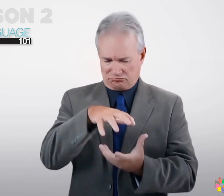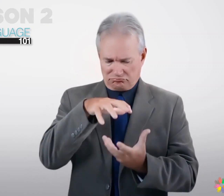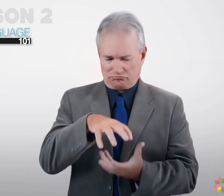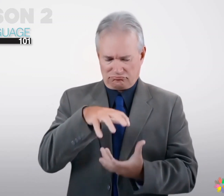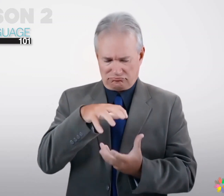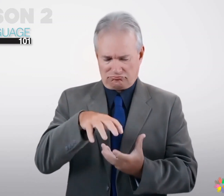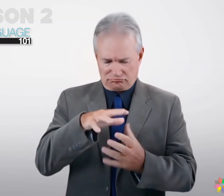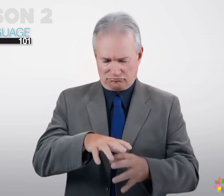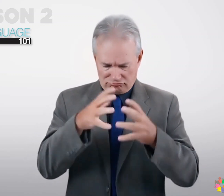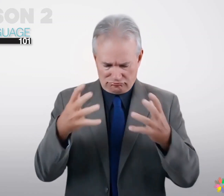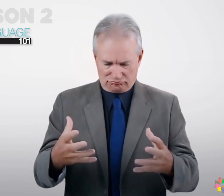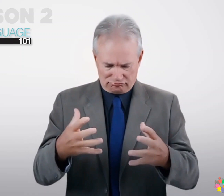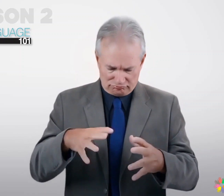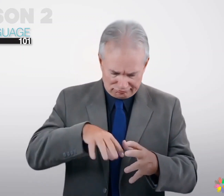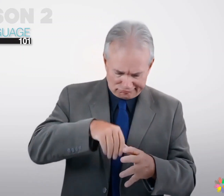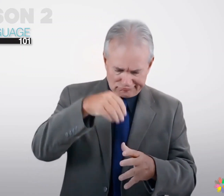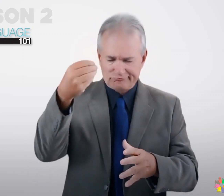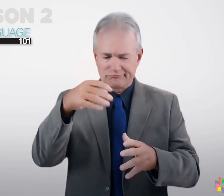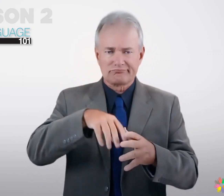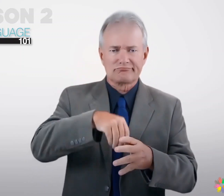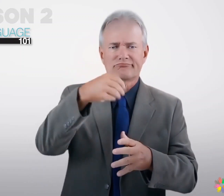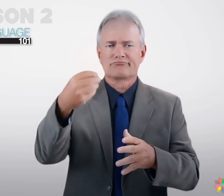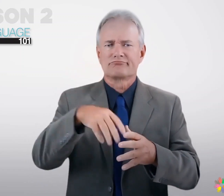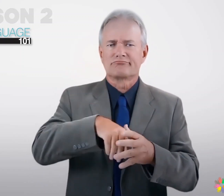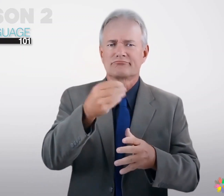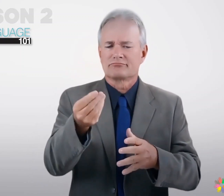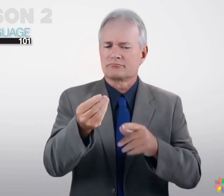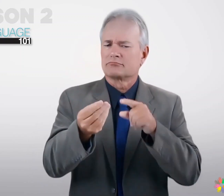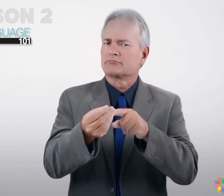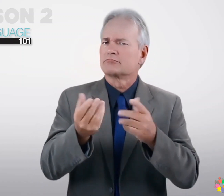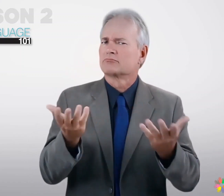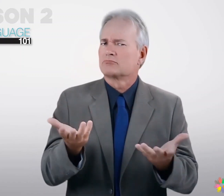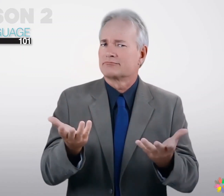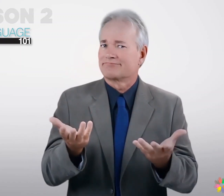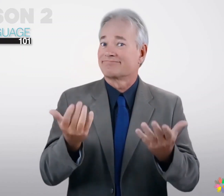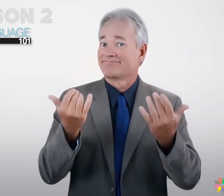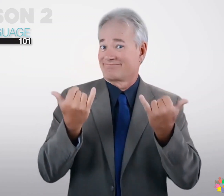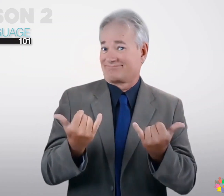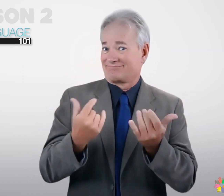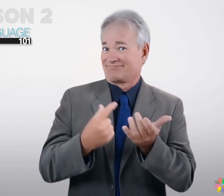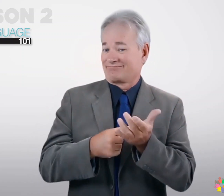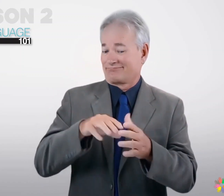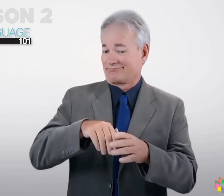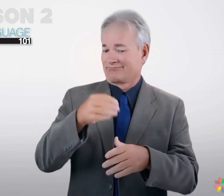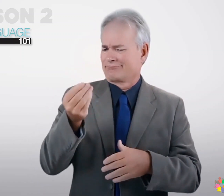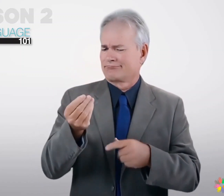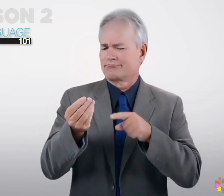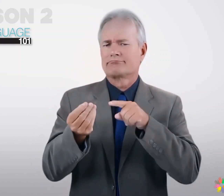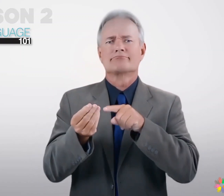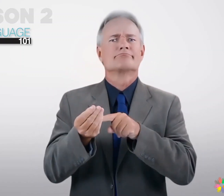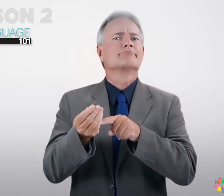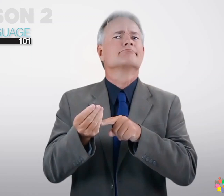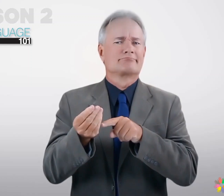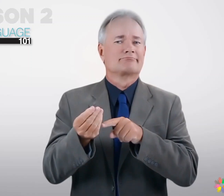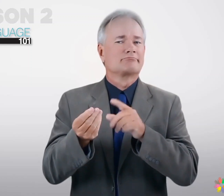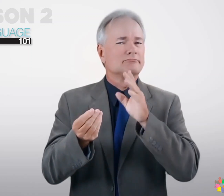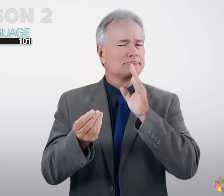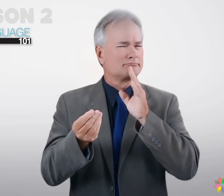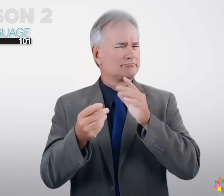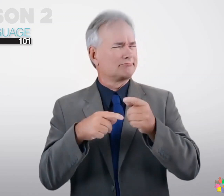explain what it is in this box and open it out and give you little tidbits. So first of all, we'll